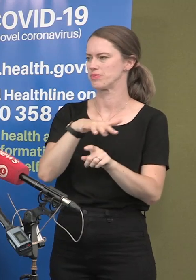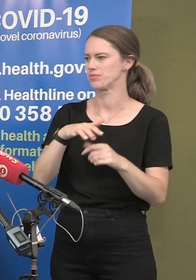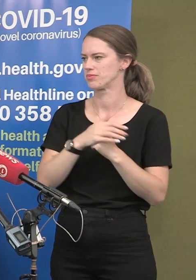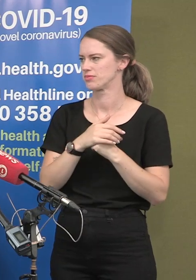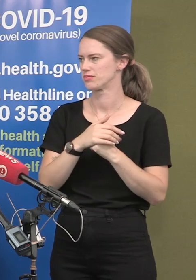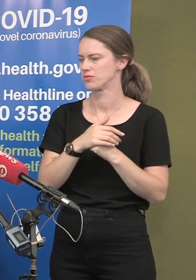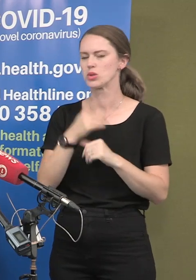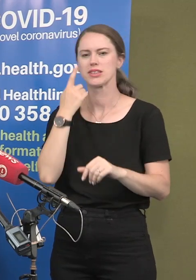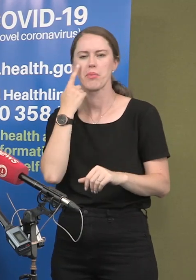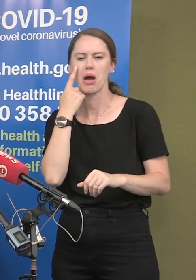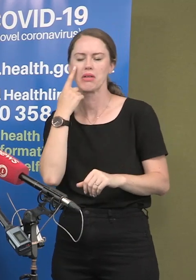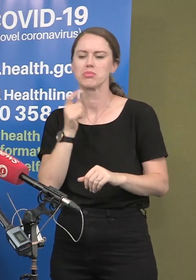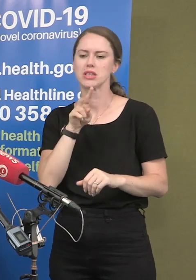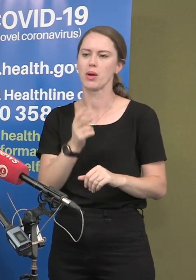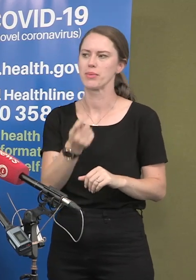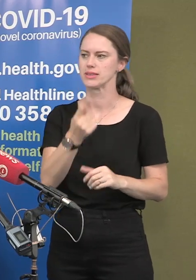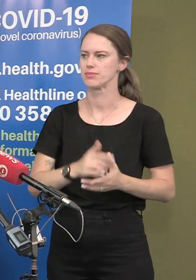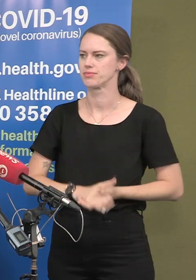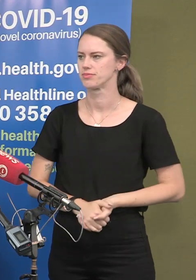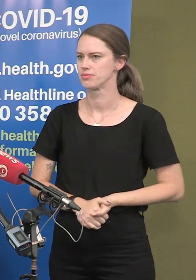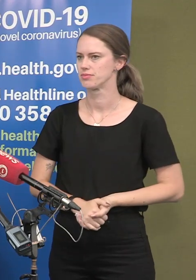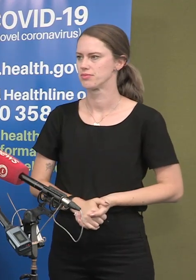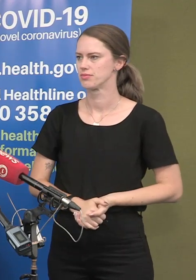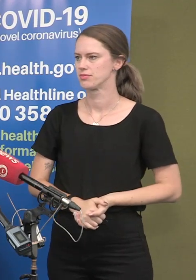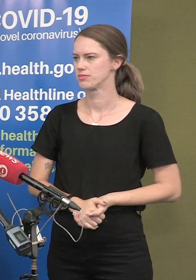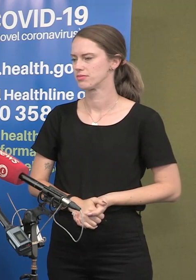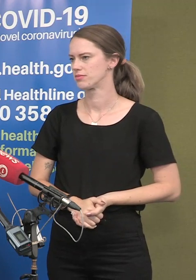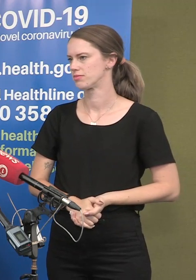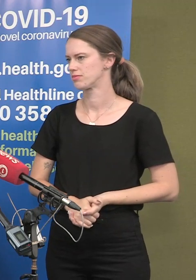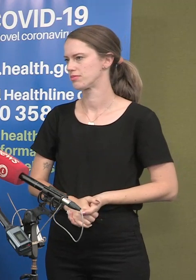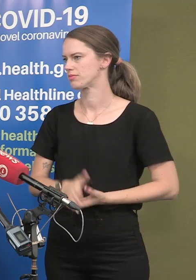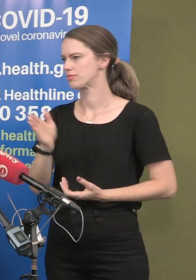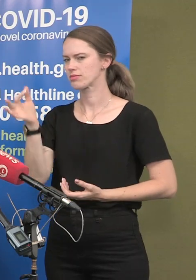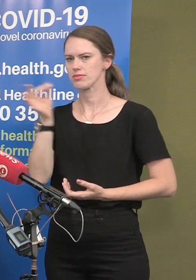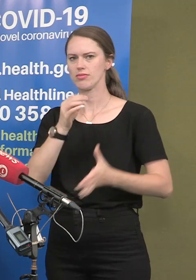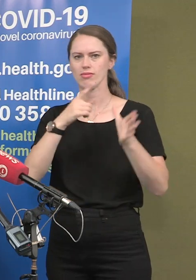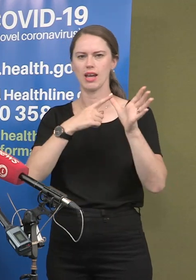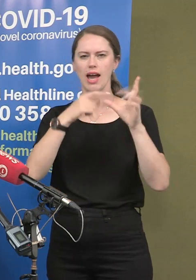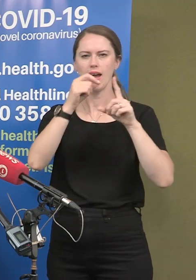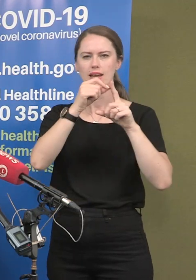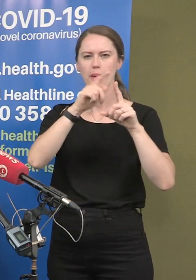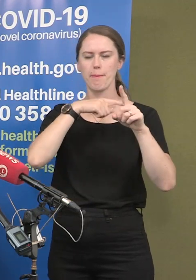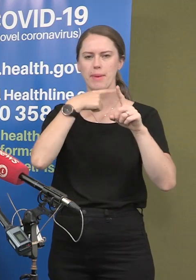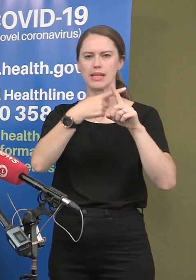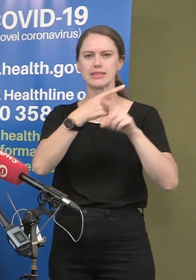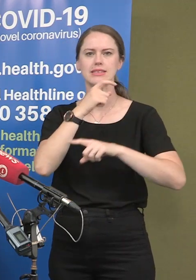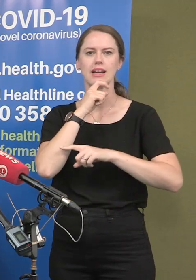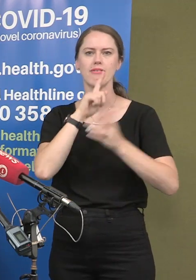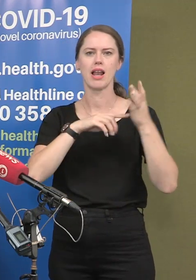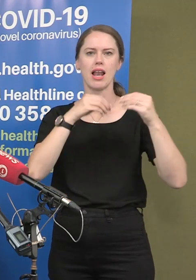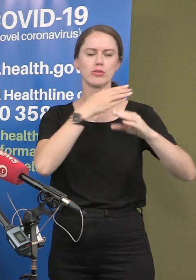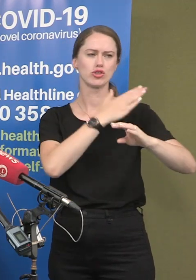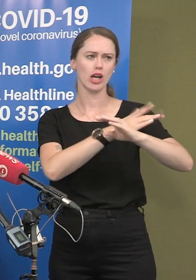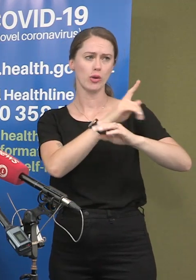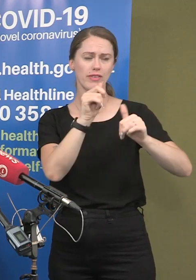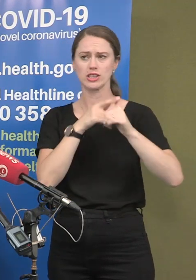situation, so we'll just keep a close eye on it and update as we get further information. So just back to the Apex strike, was it your advice to the union organisers that they